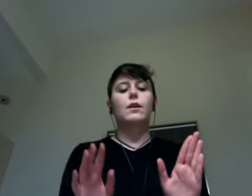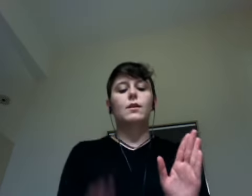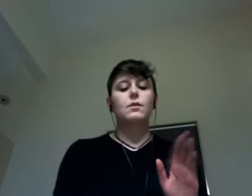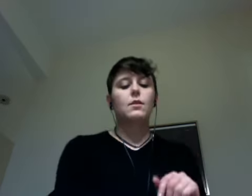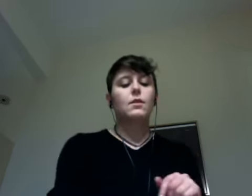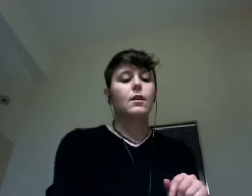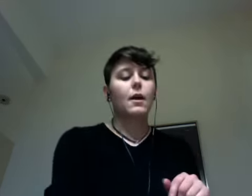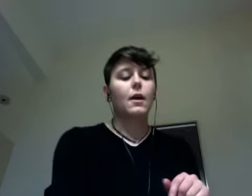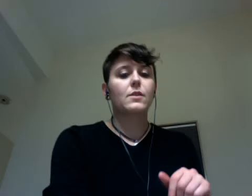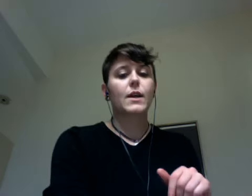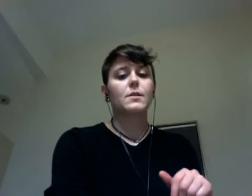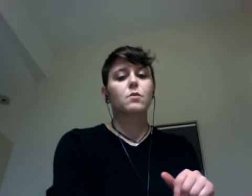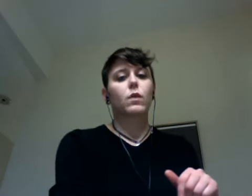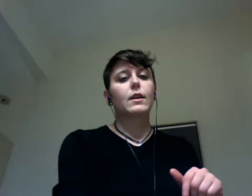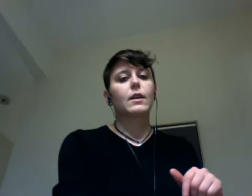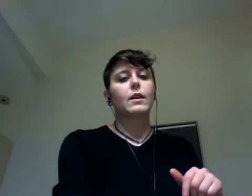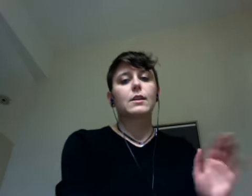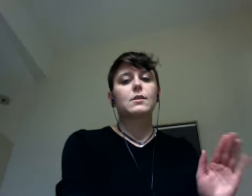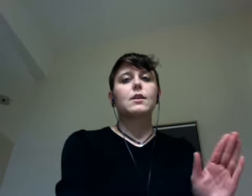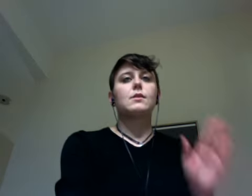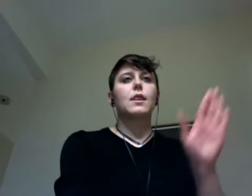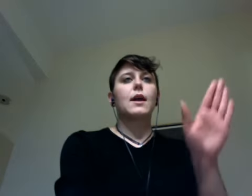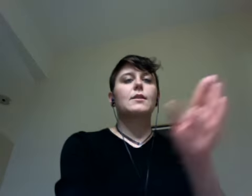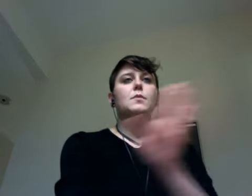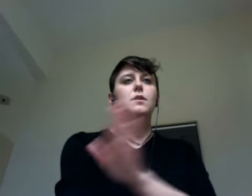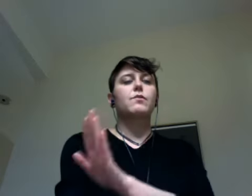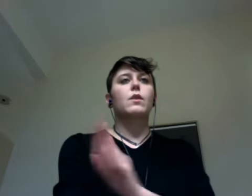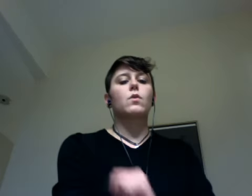things. And that's why it's important that it's listed, it's in that specific order.